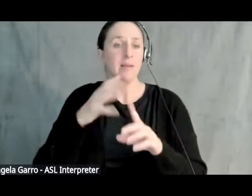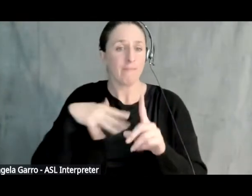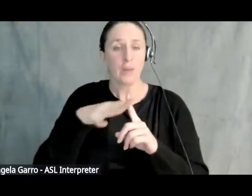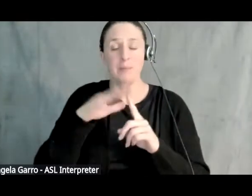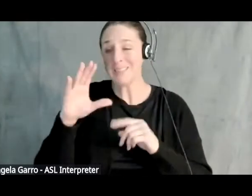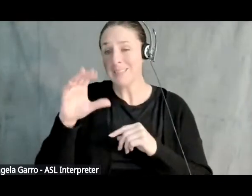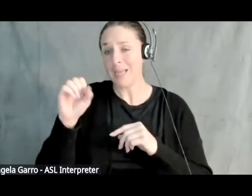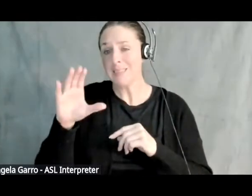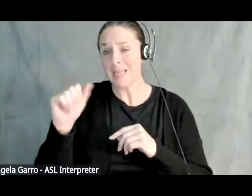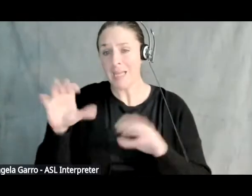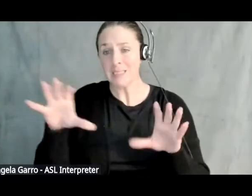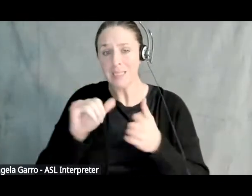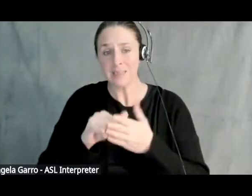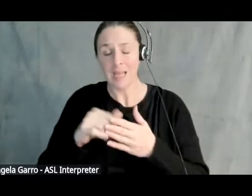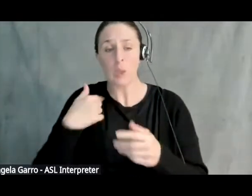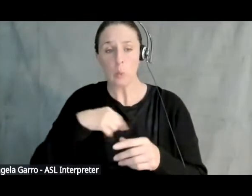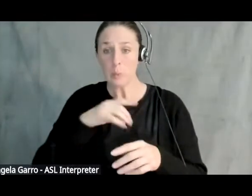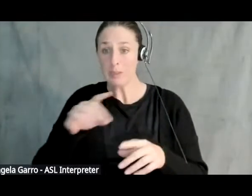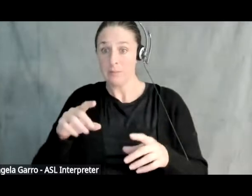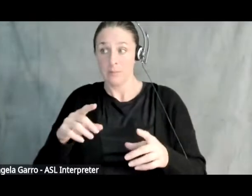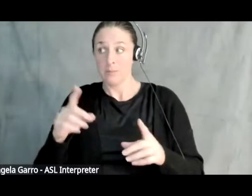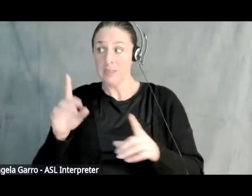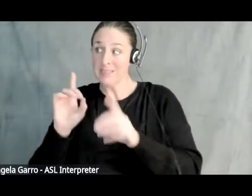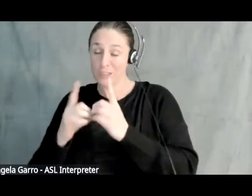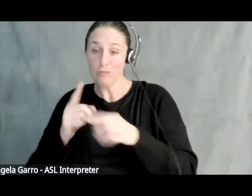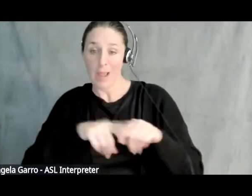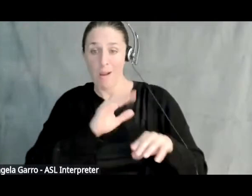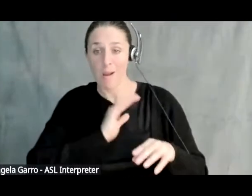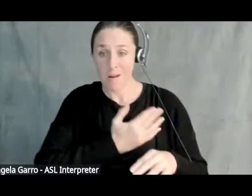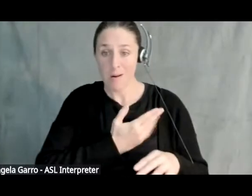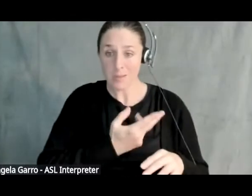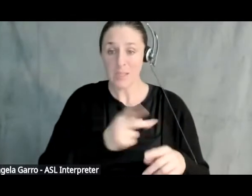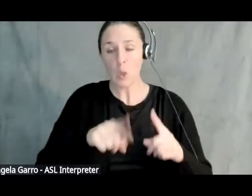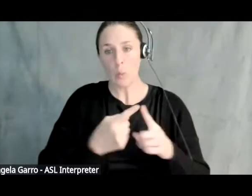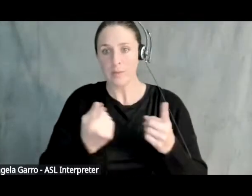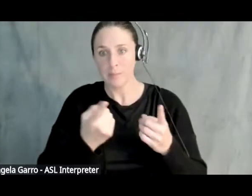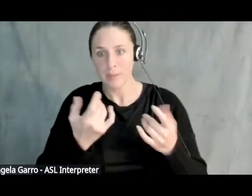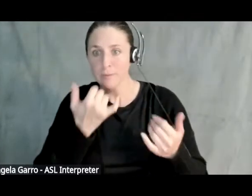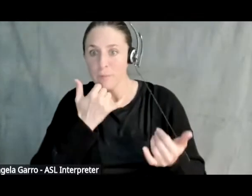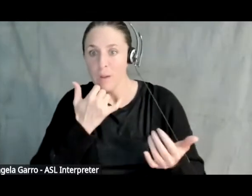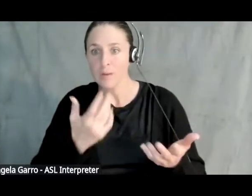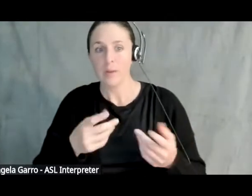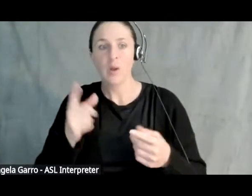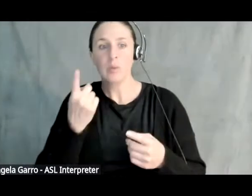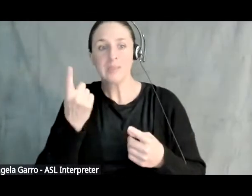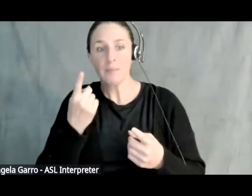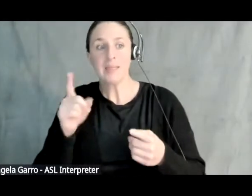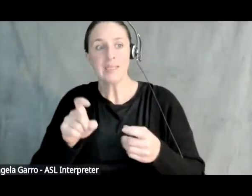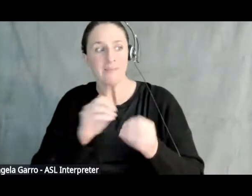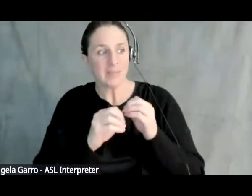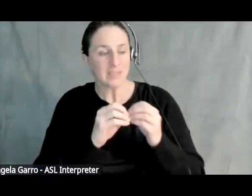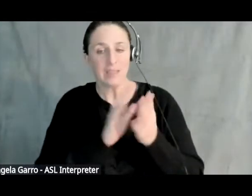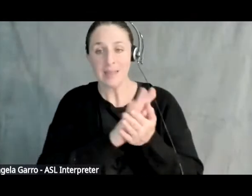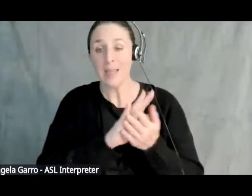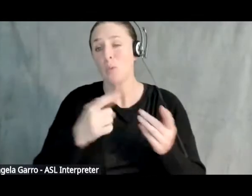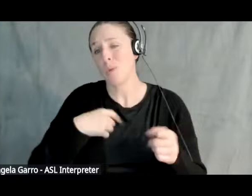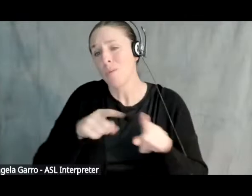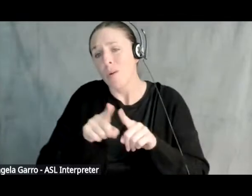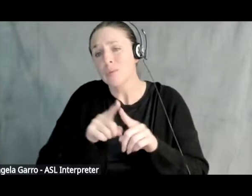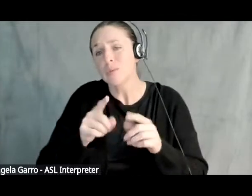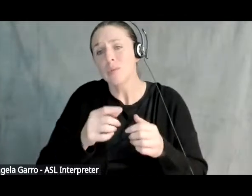We are the ones the district counts on when things go wrong, when something needs fixing or cleaning. But we are also the ones that keep everything